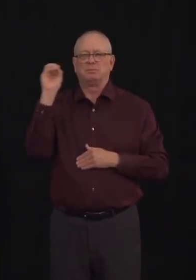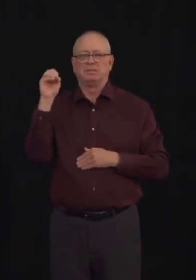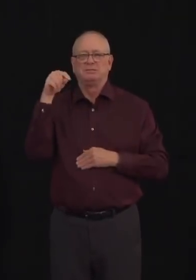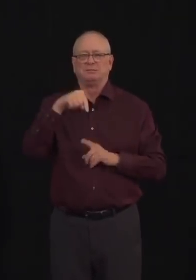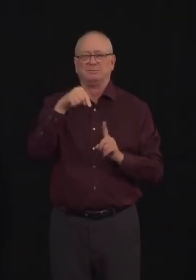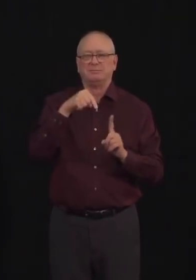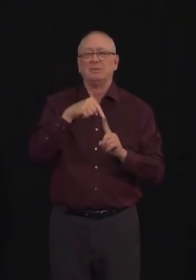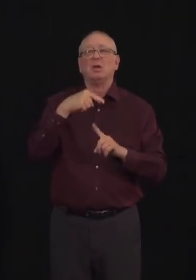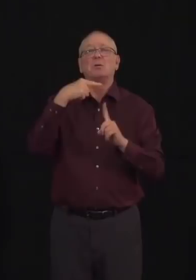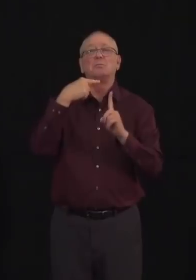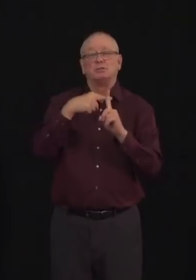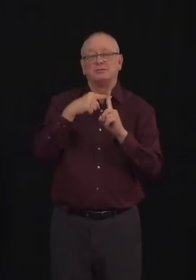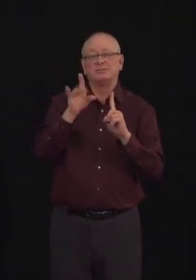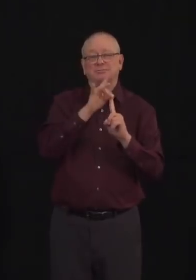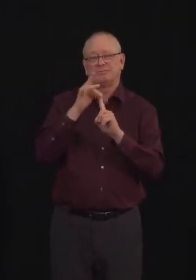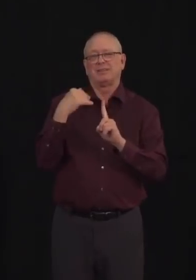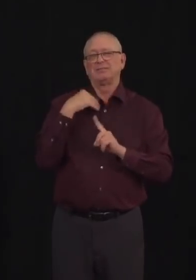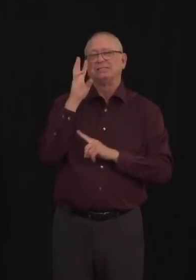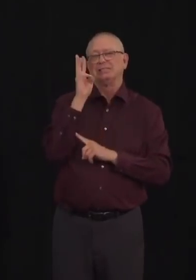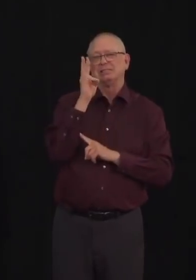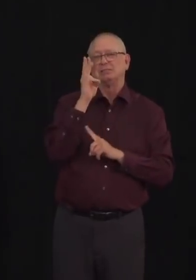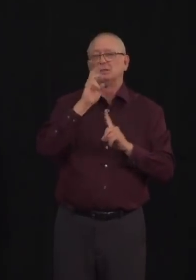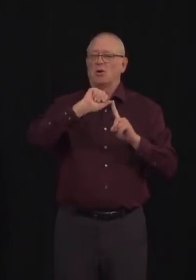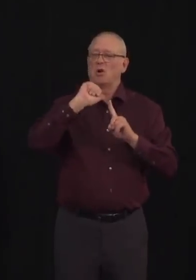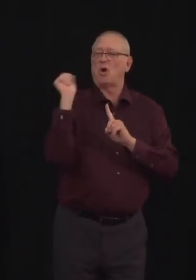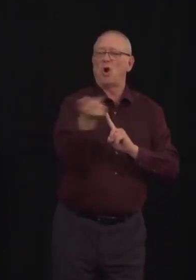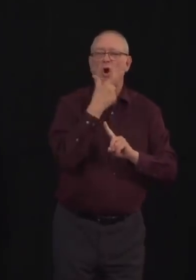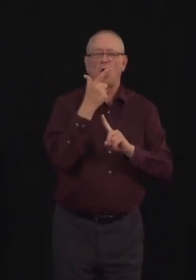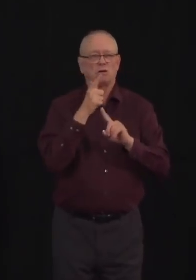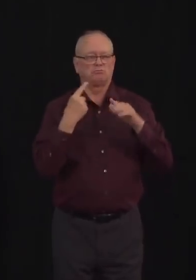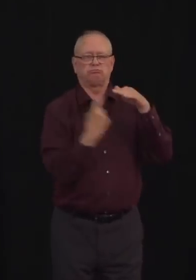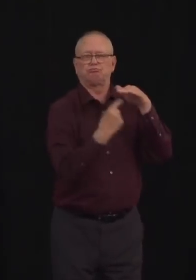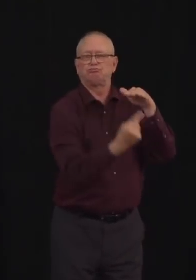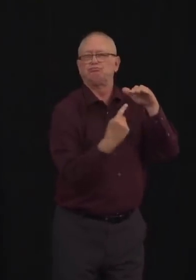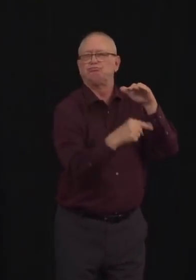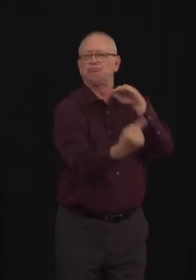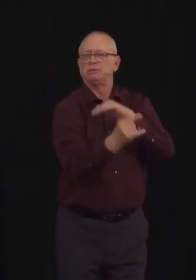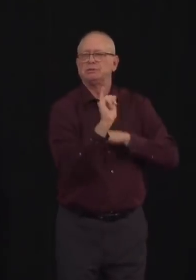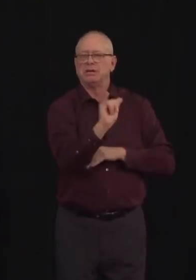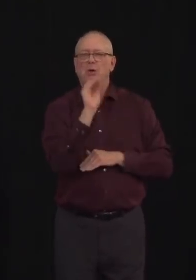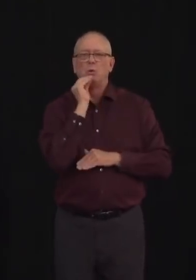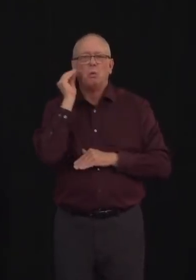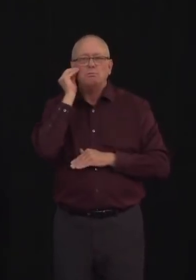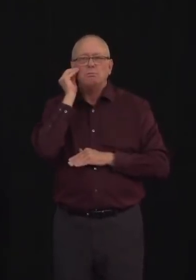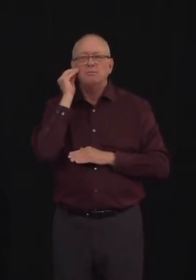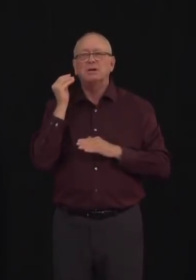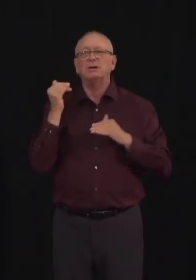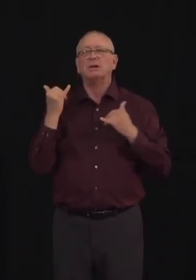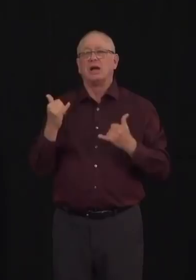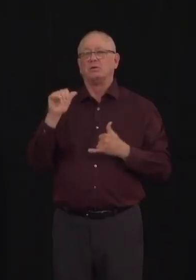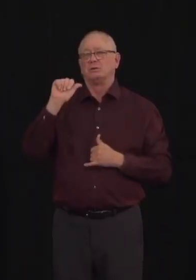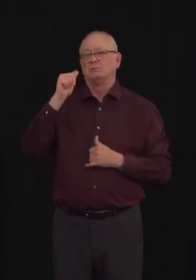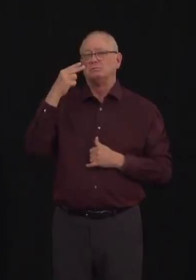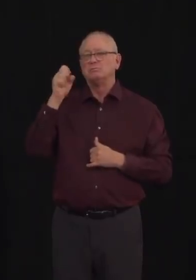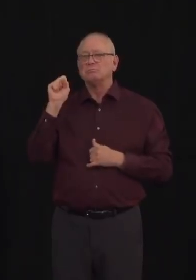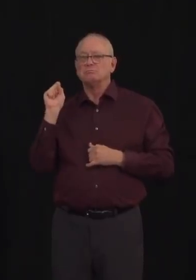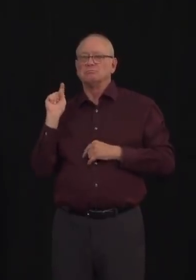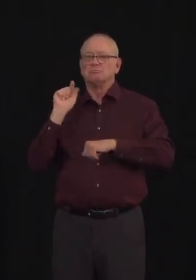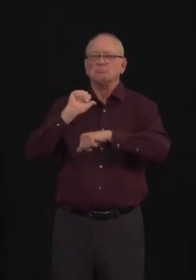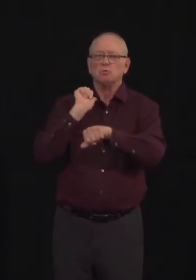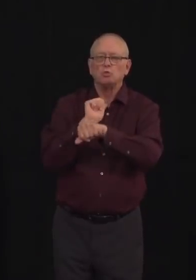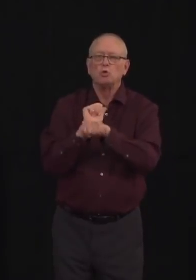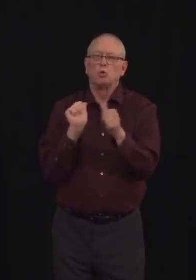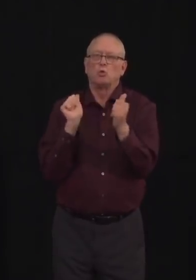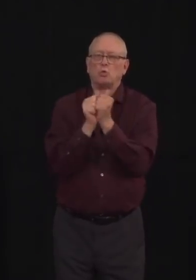home. With AHS's support, the facility has moved swiftly to implement all outbreak protocols.